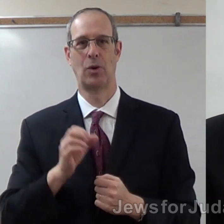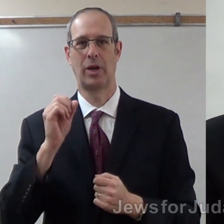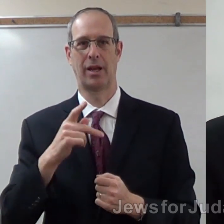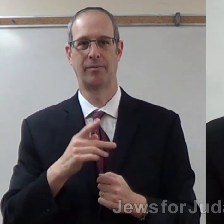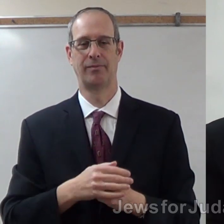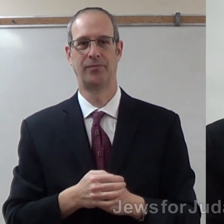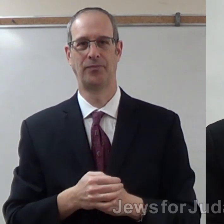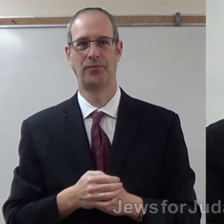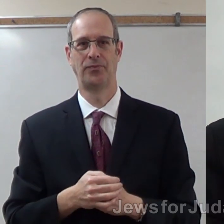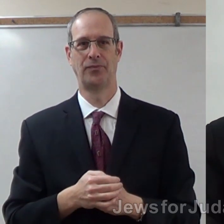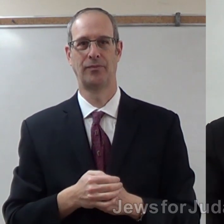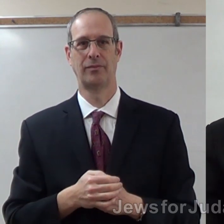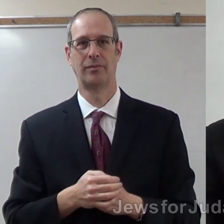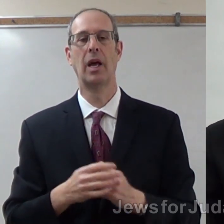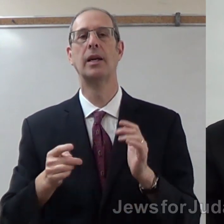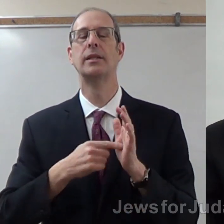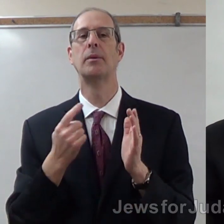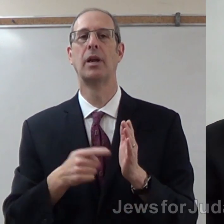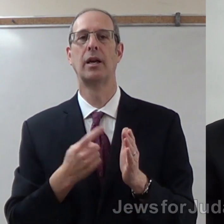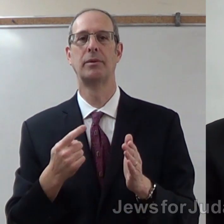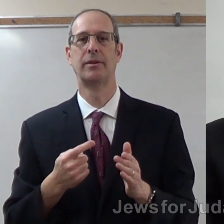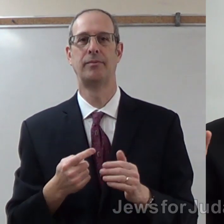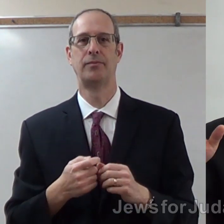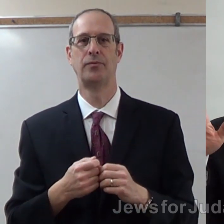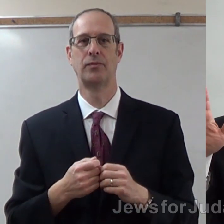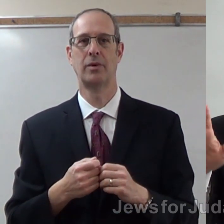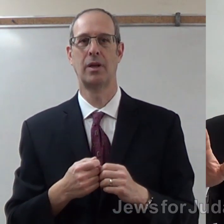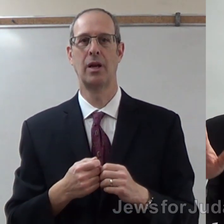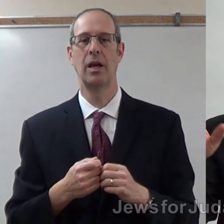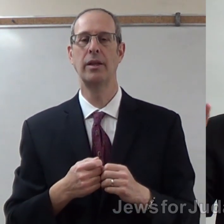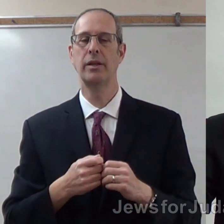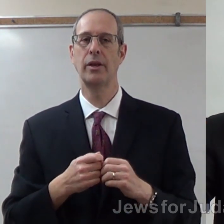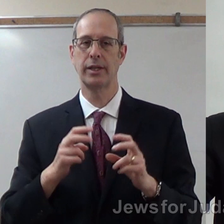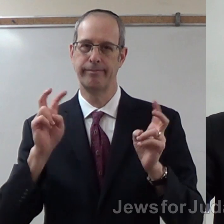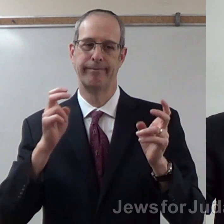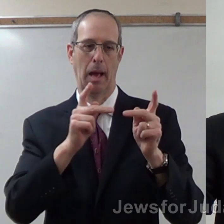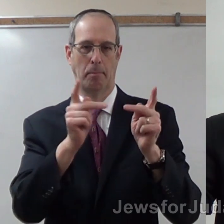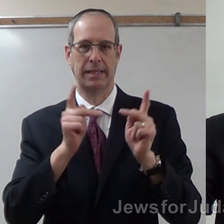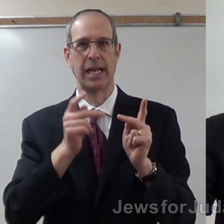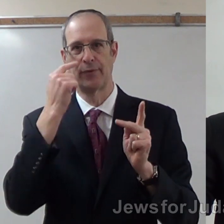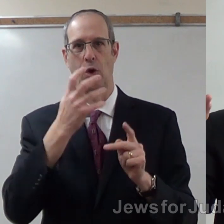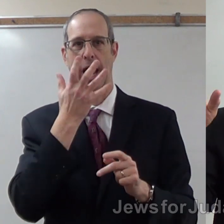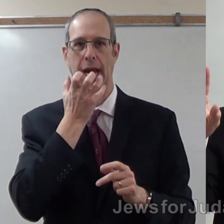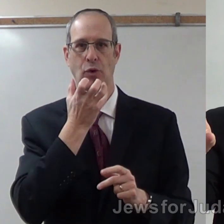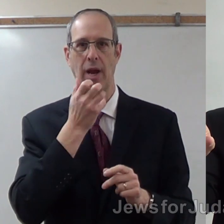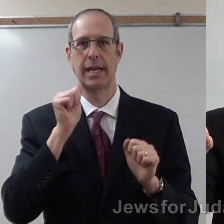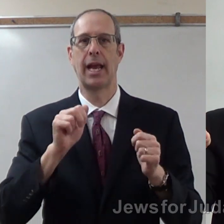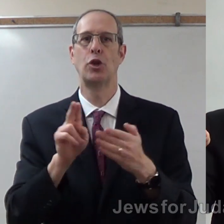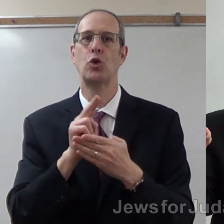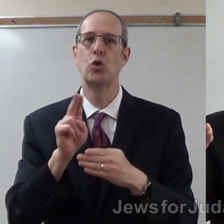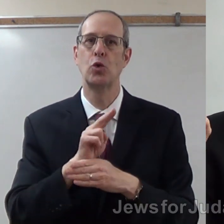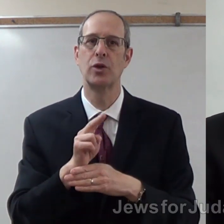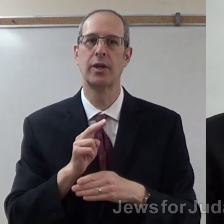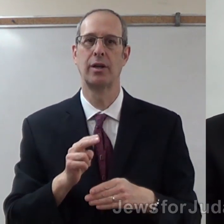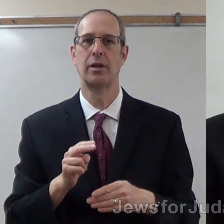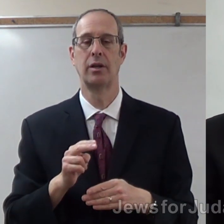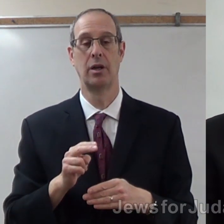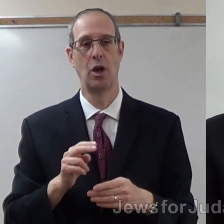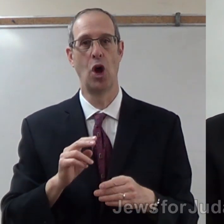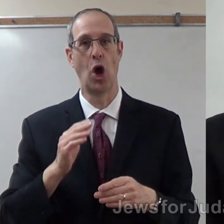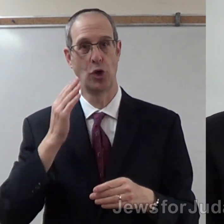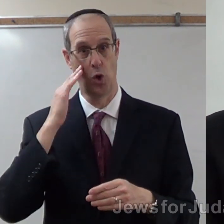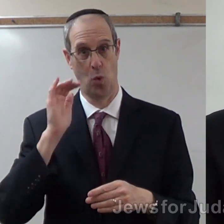Okay. So sometimes there's a place for anger. We can use it. But you know